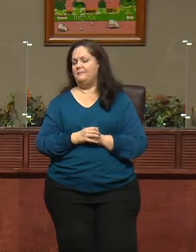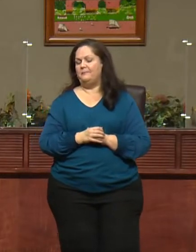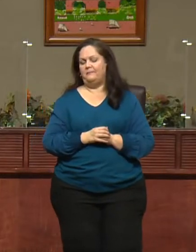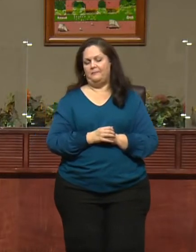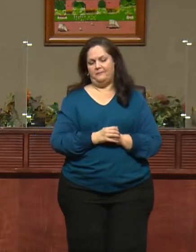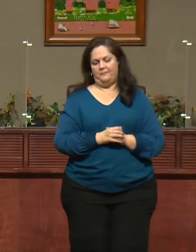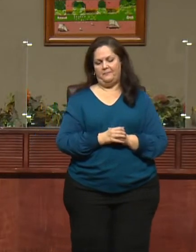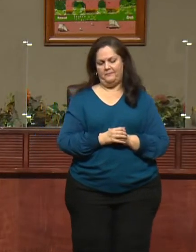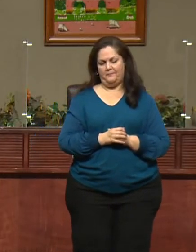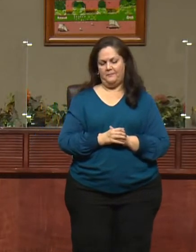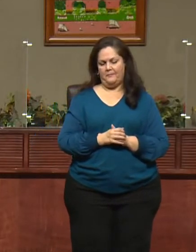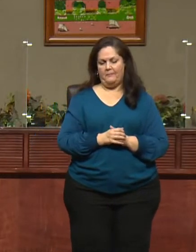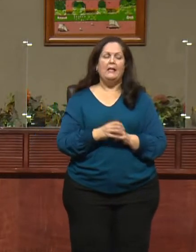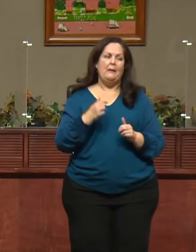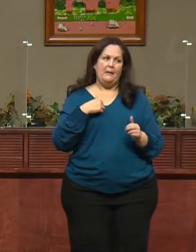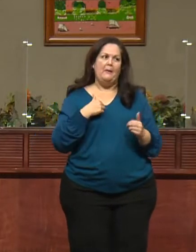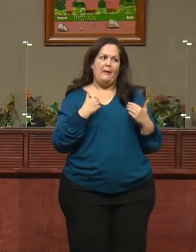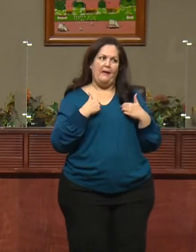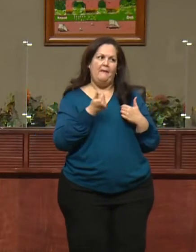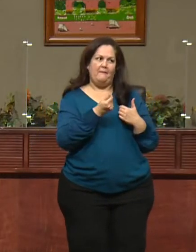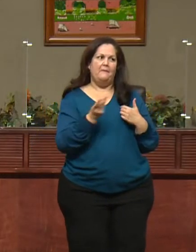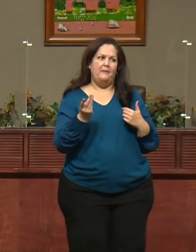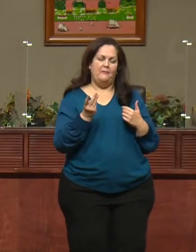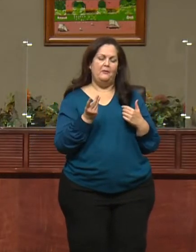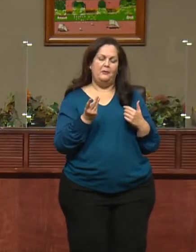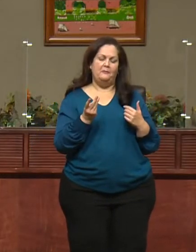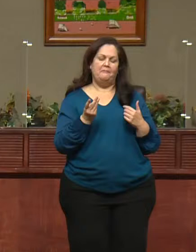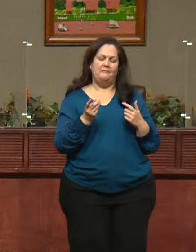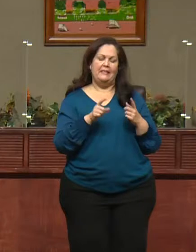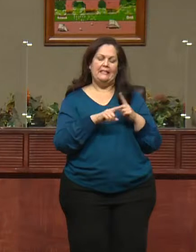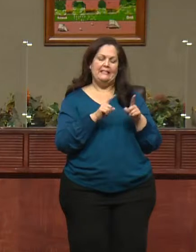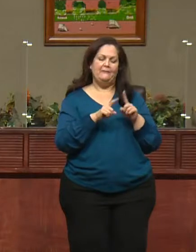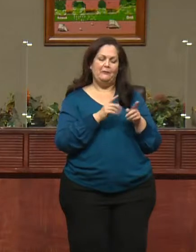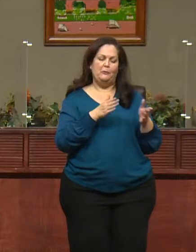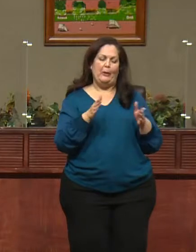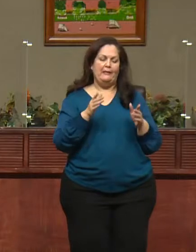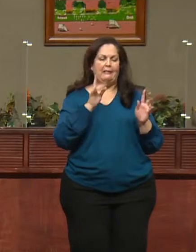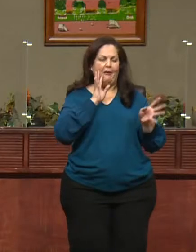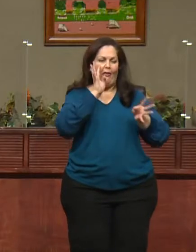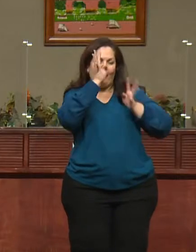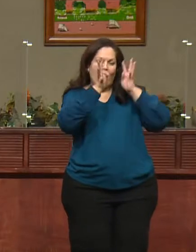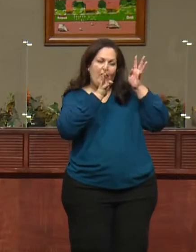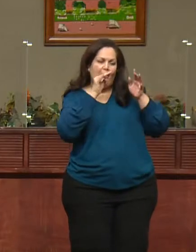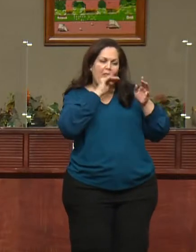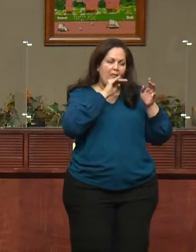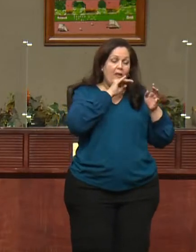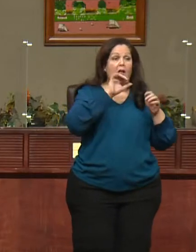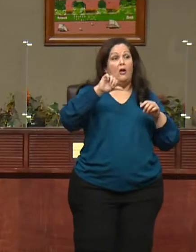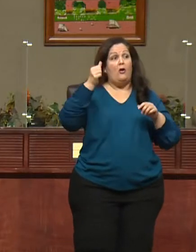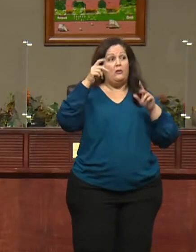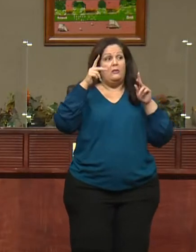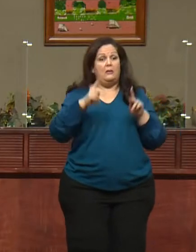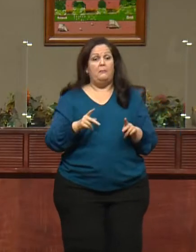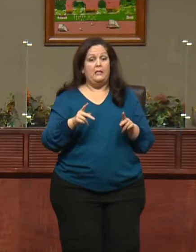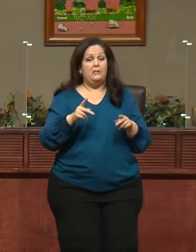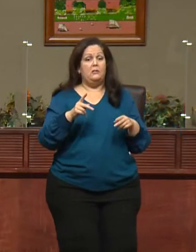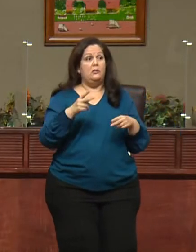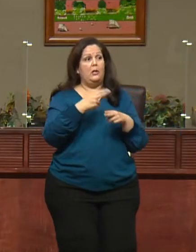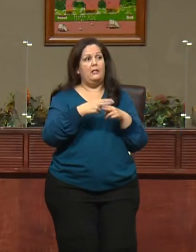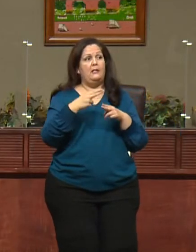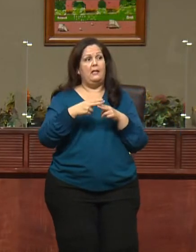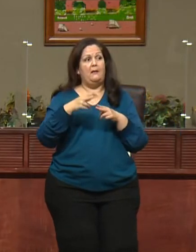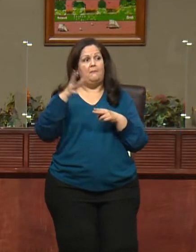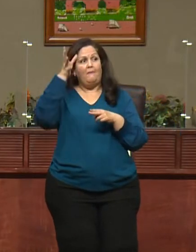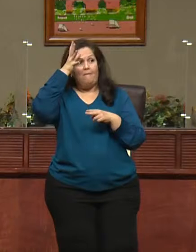so there have been a few. They are all different and creative. There was another individual that had the same name of his